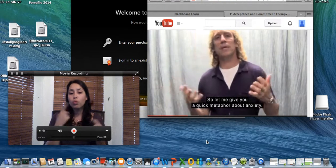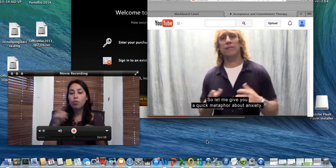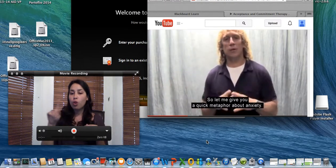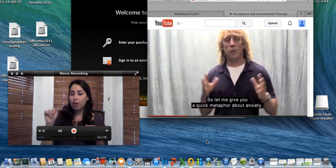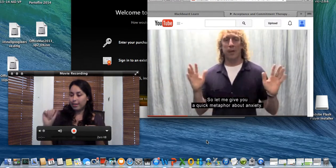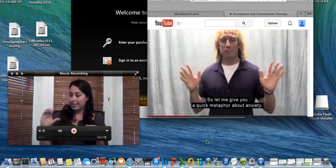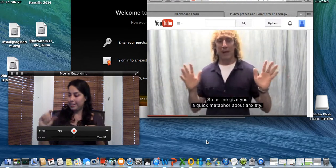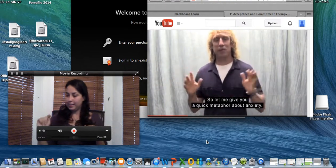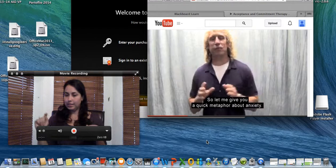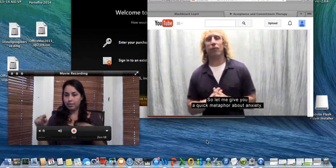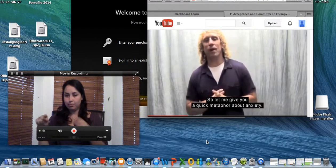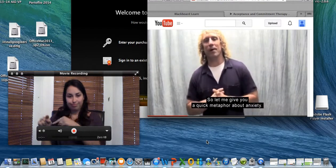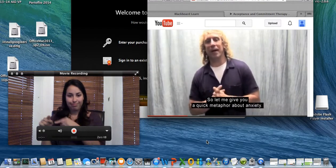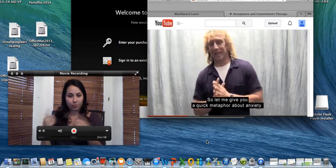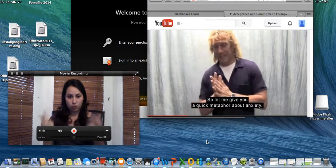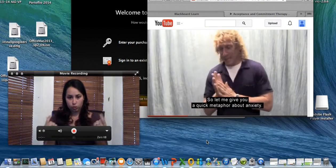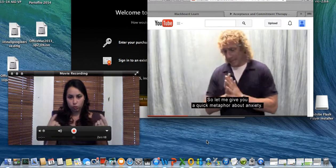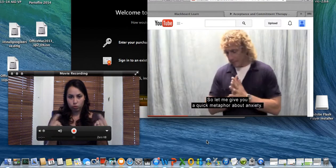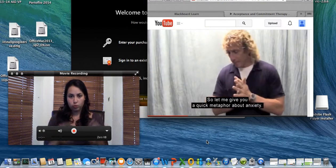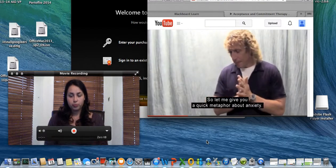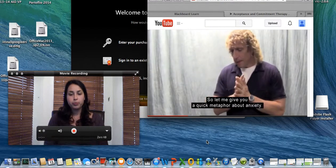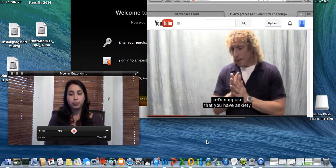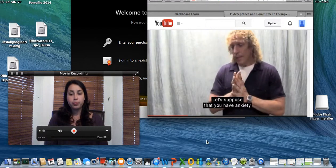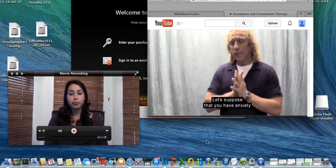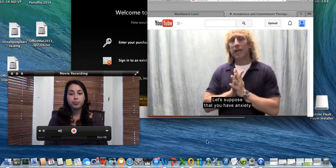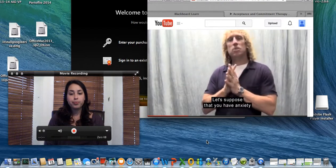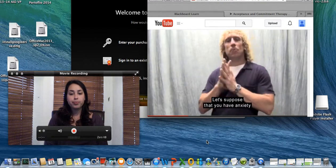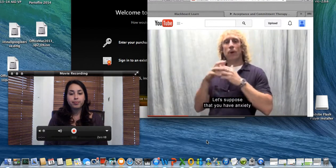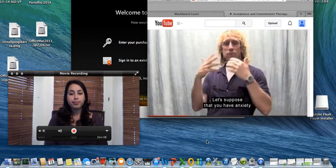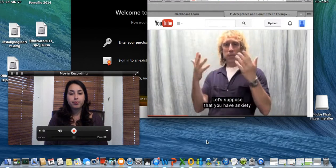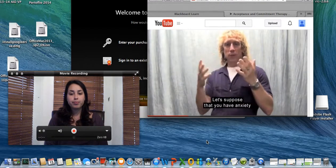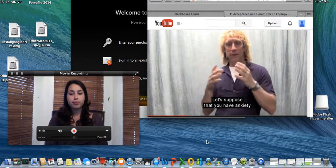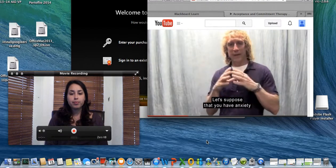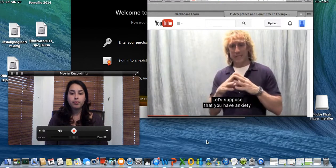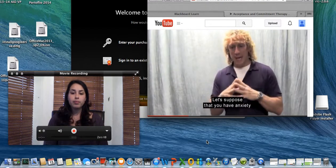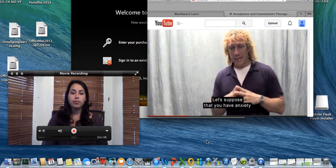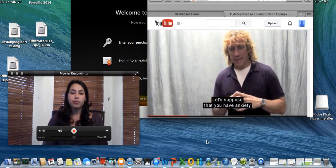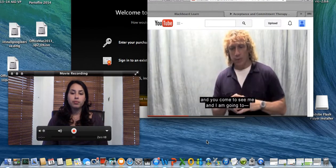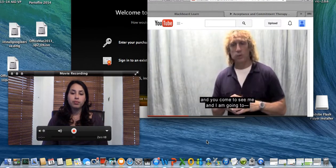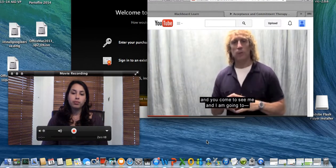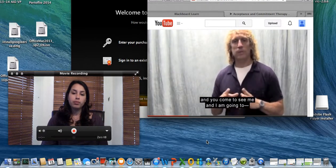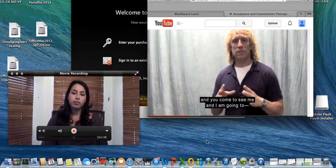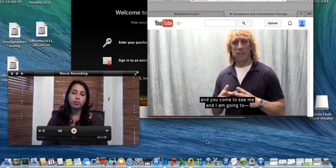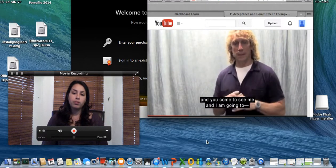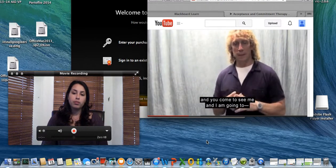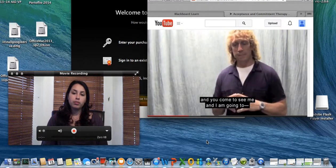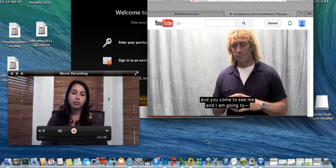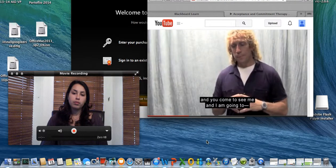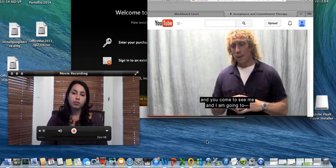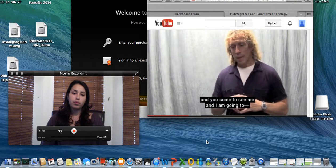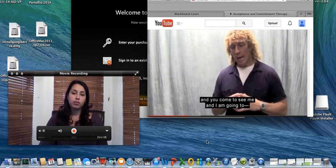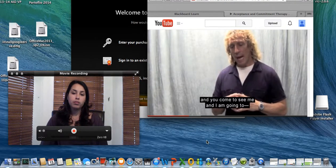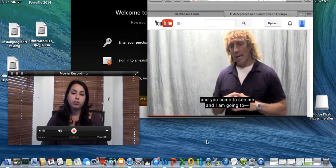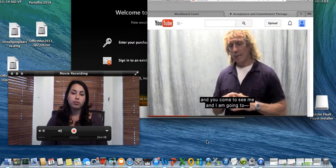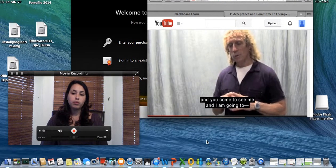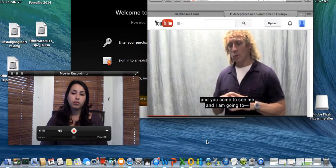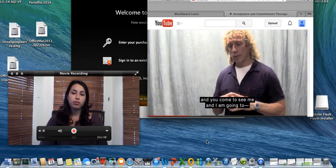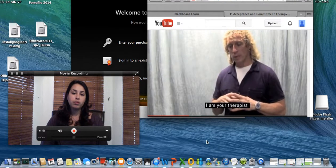So let me give you a quick metaphor about anxiety. Let's suppose that you have anxiety and you come to see me.